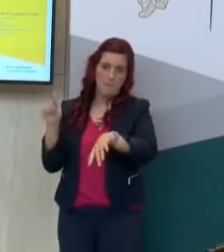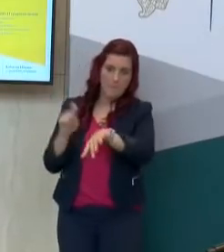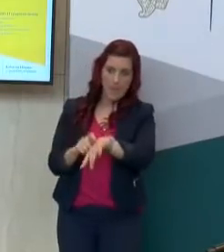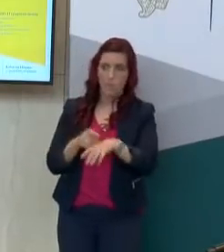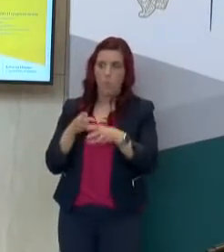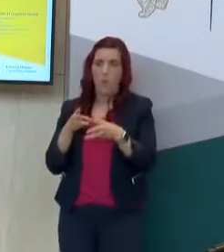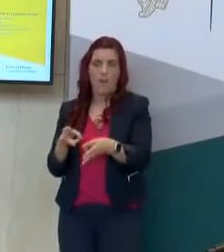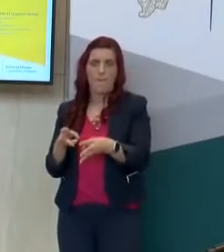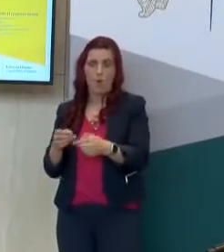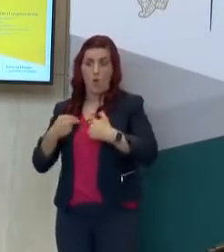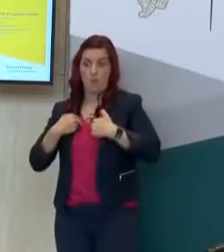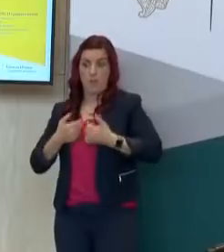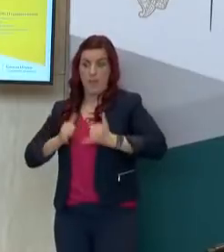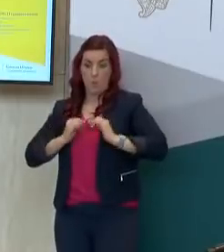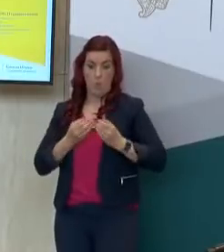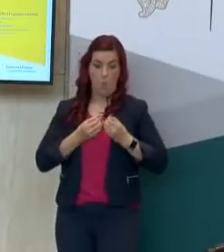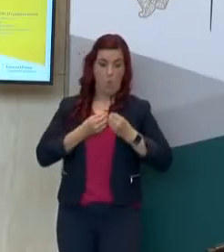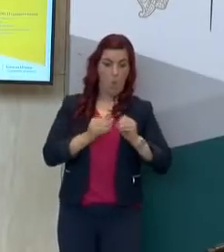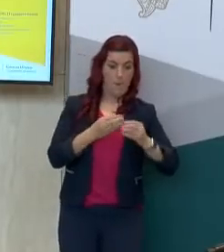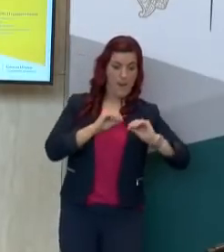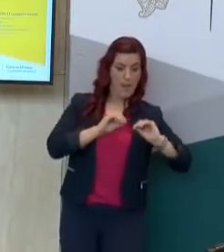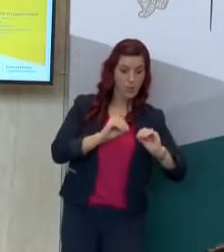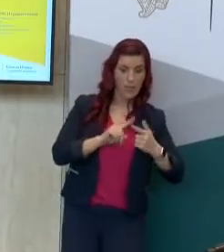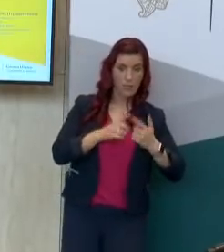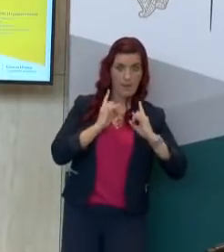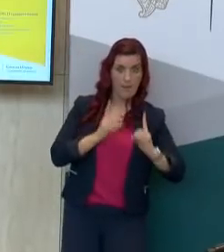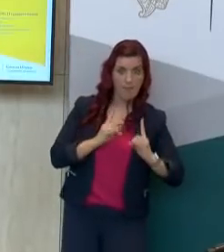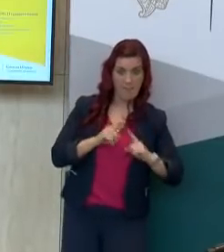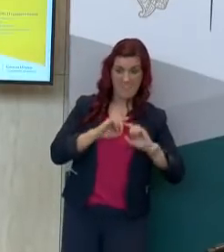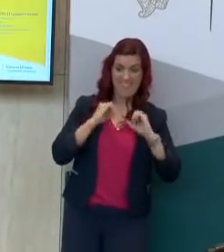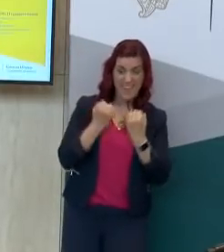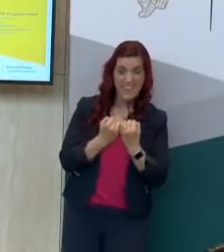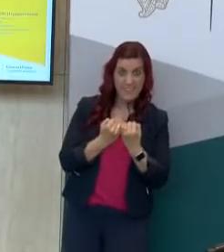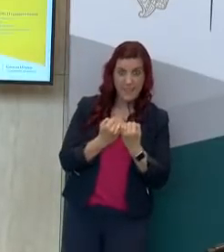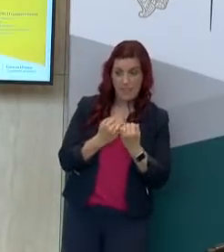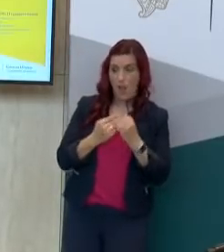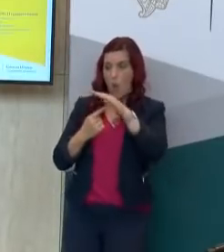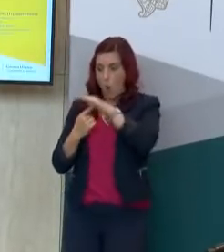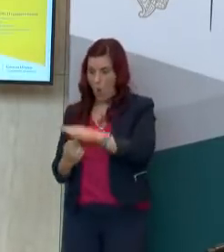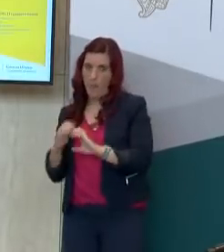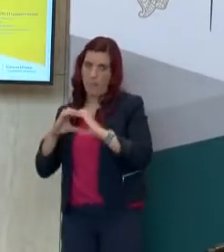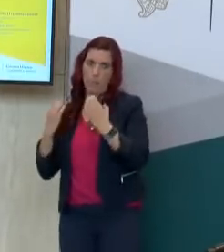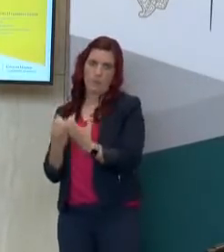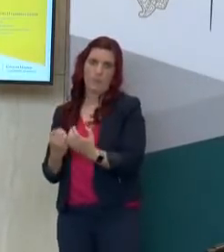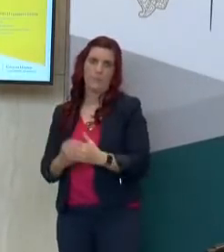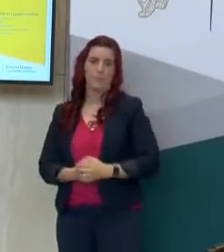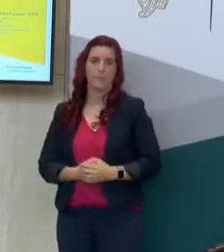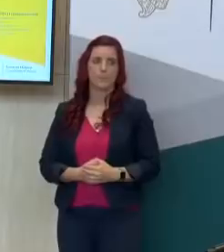us opening up education, health and society. Thanks.